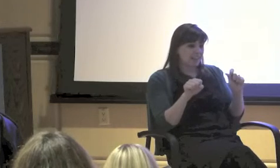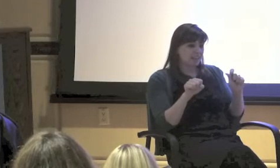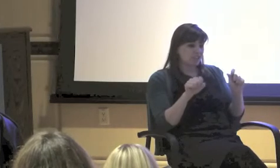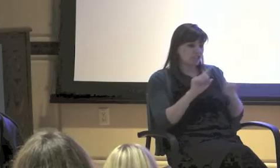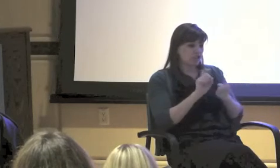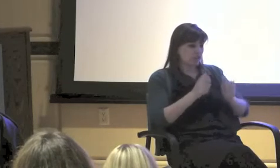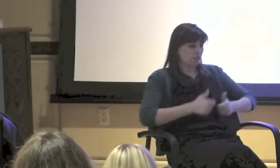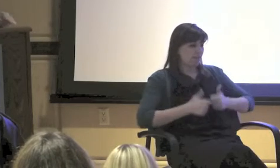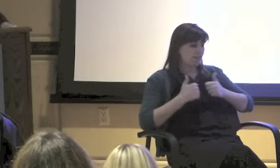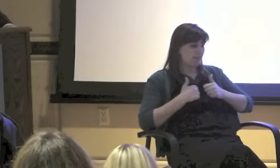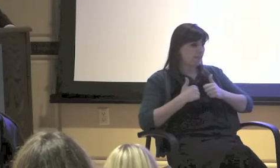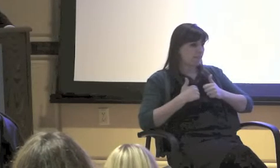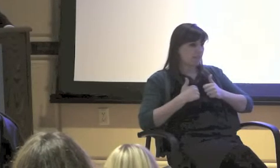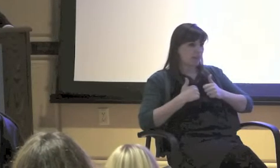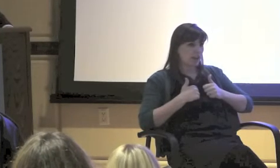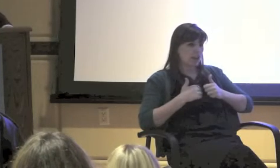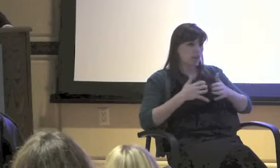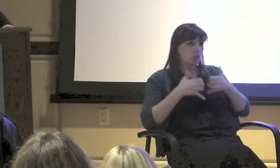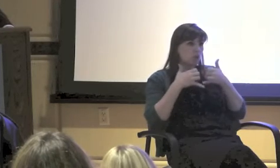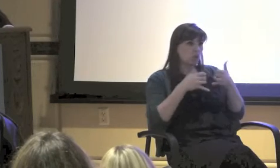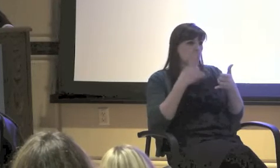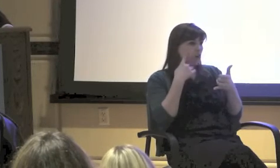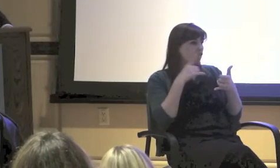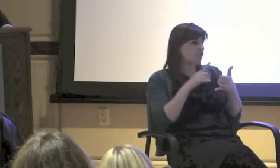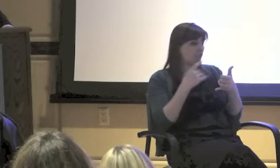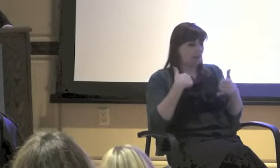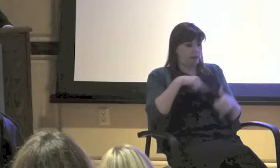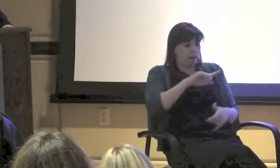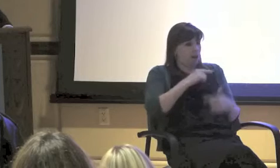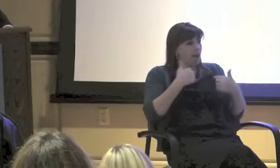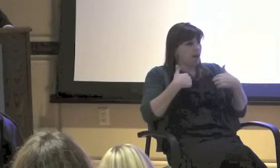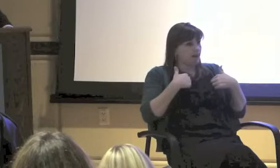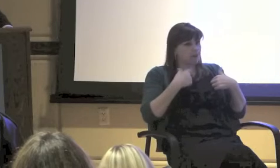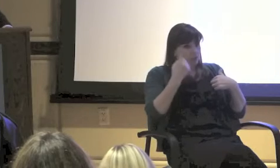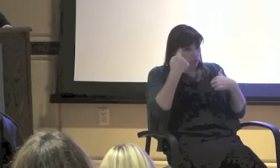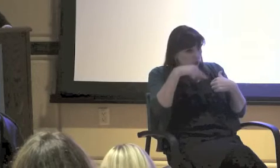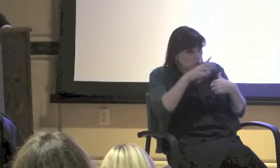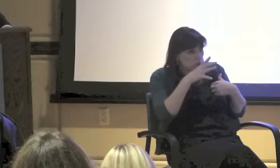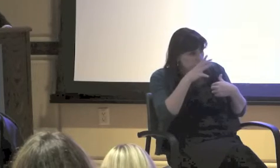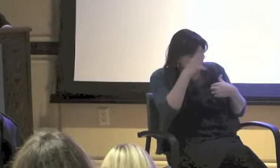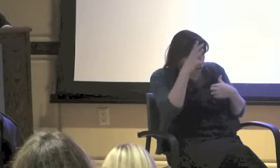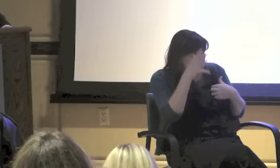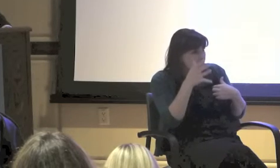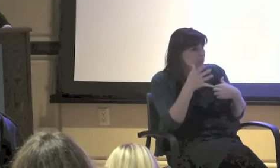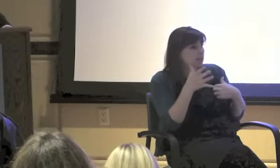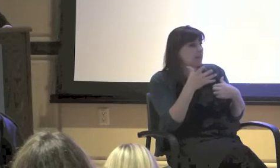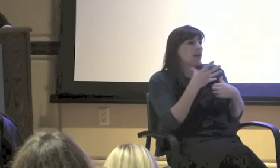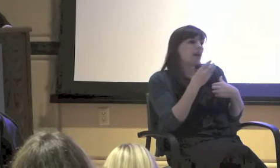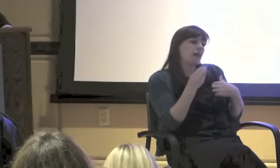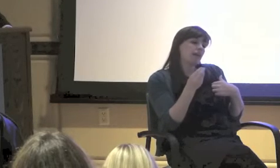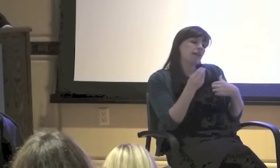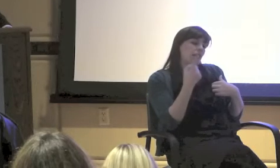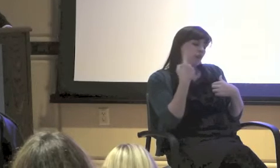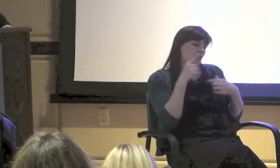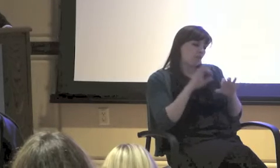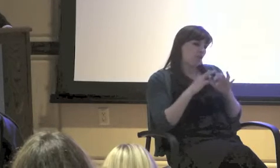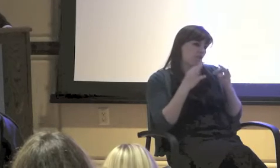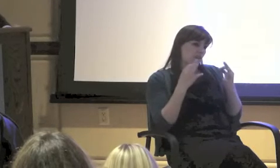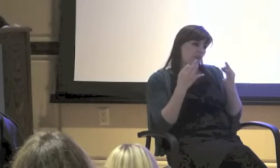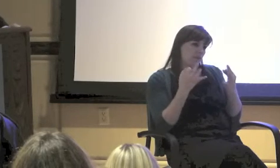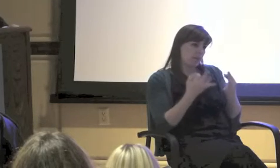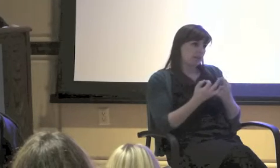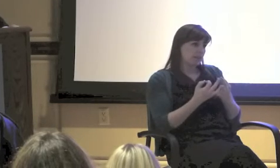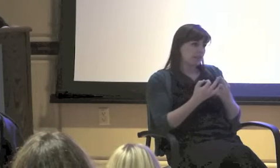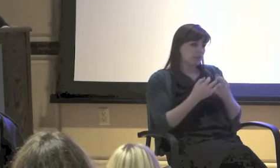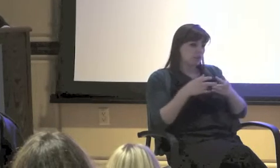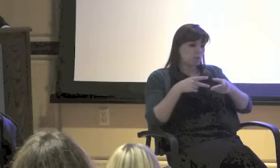life-changing and rewarding for us, for you as parents, and for families. And it's